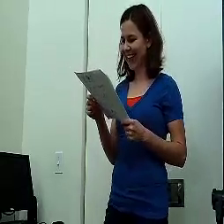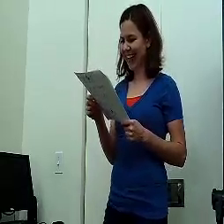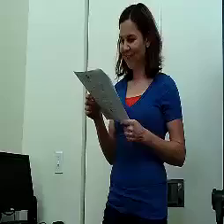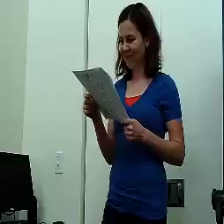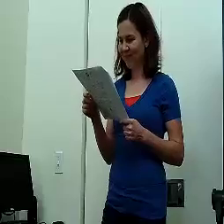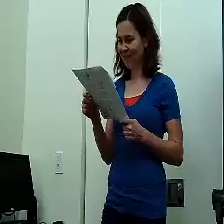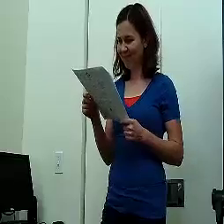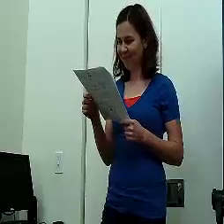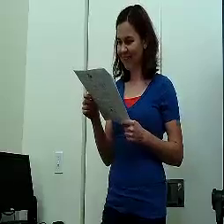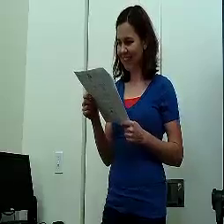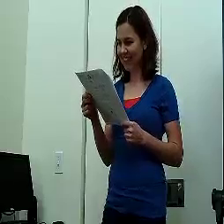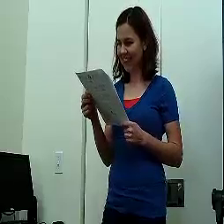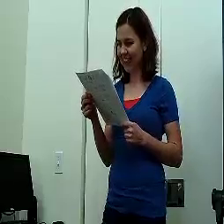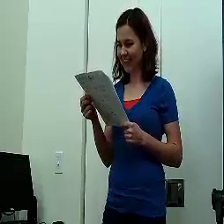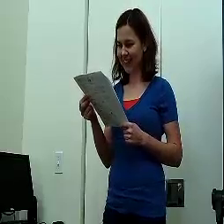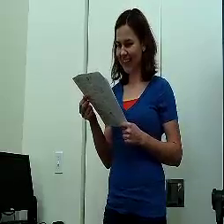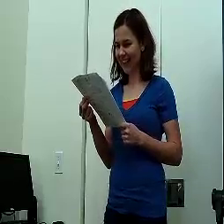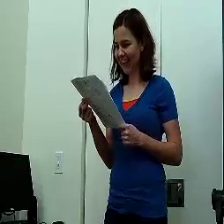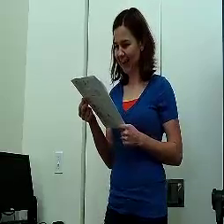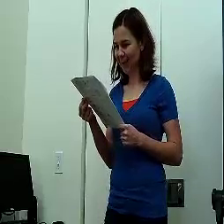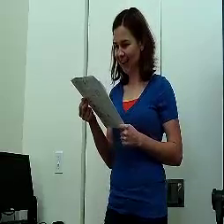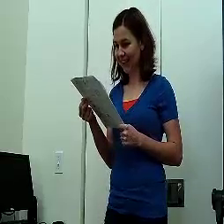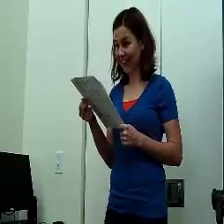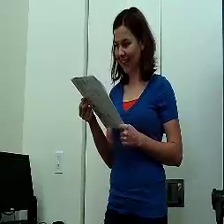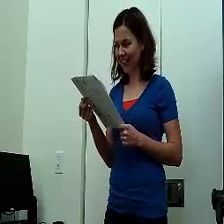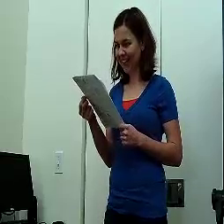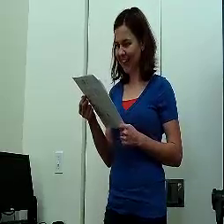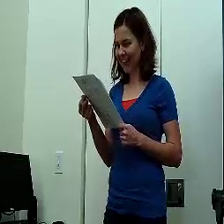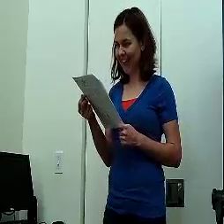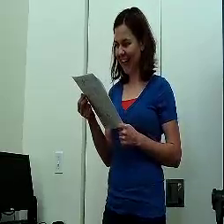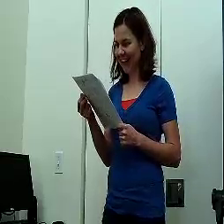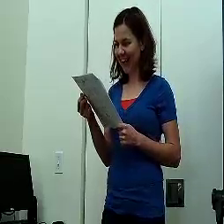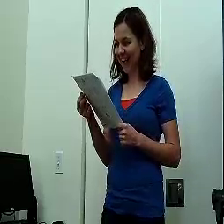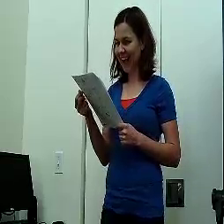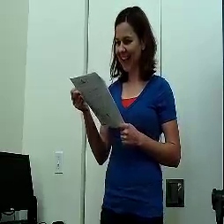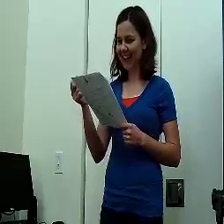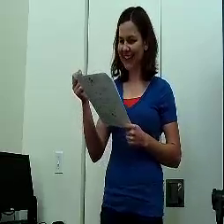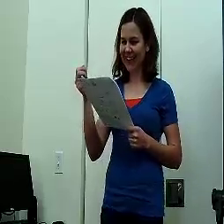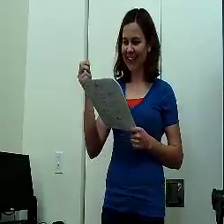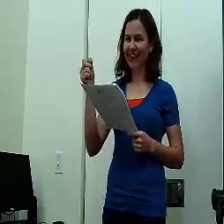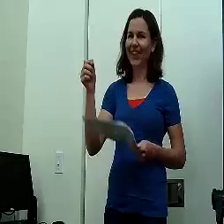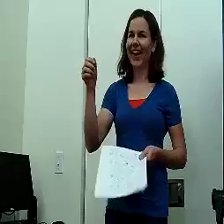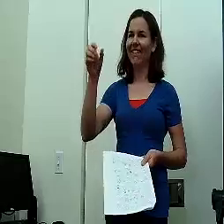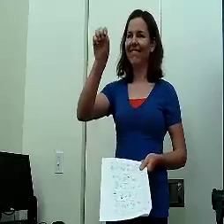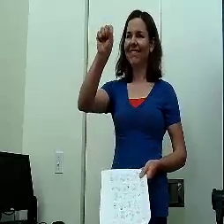a sensory thing Yeah, apparently. carnal thing. Yeah. Okay. Here's another word for you.